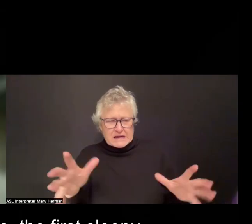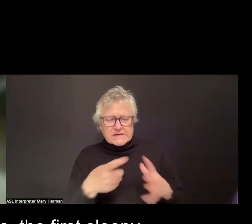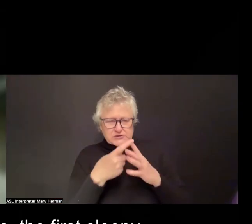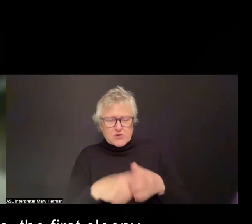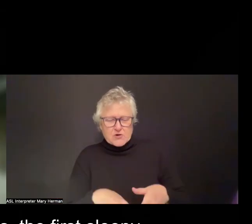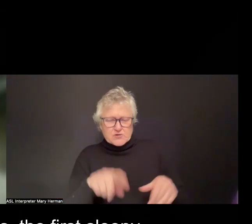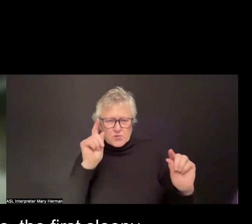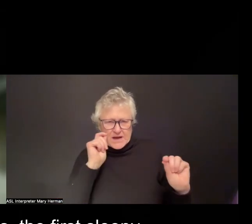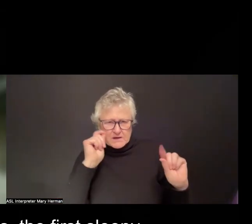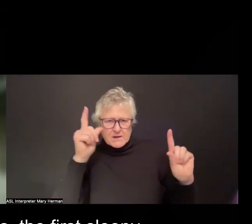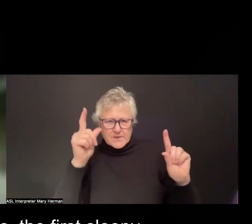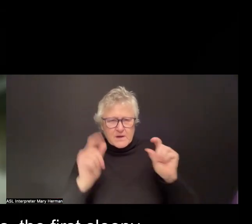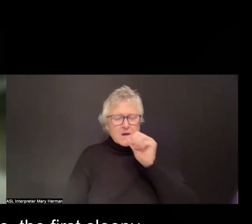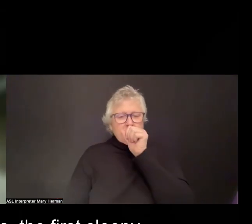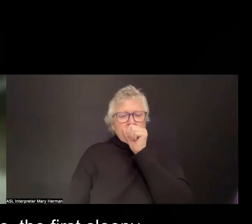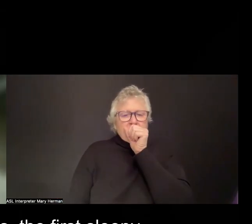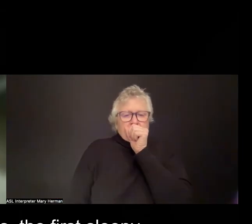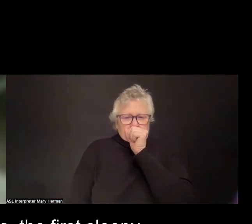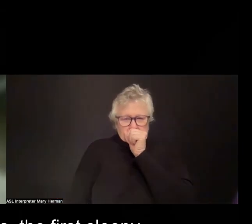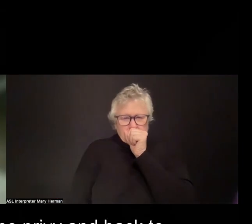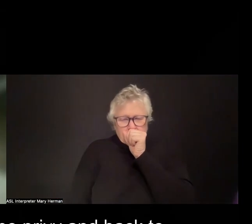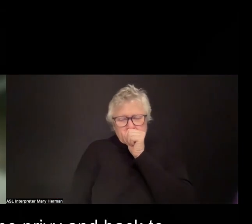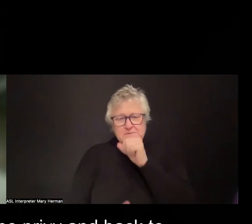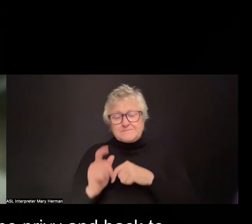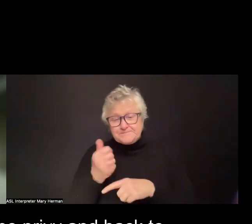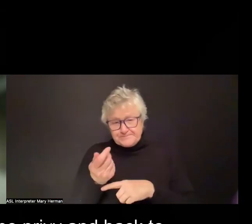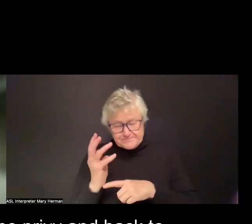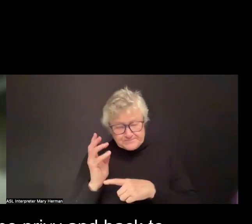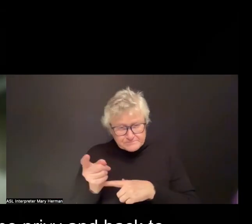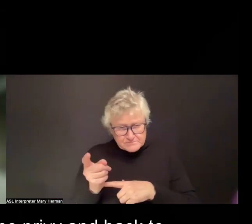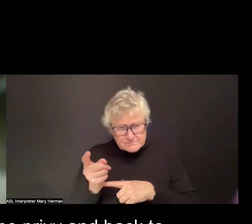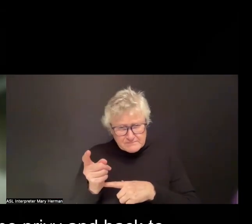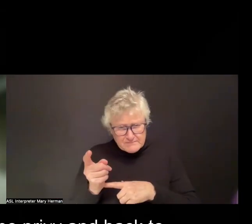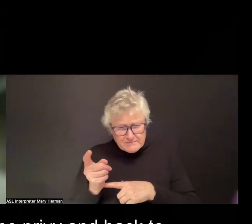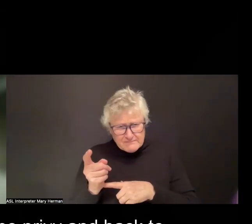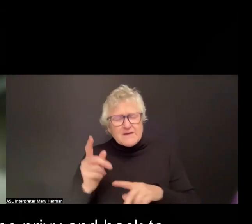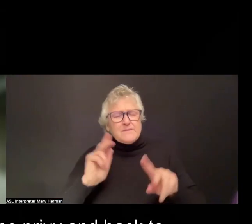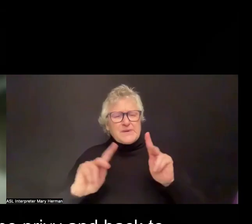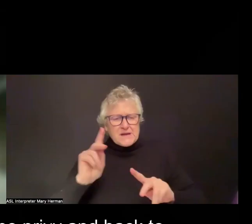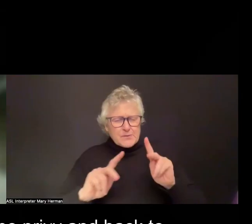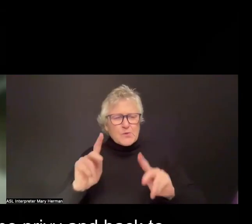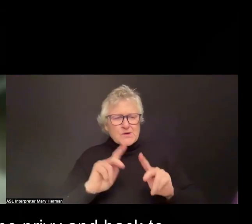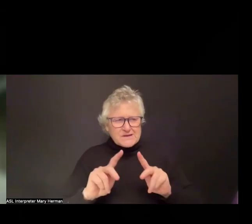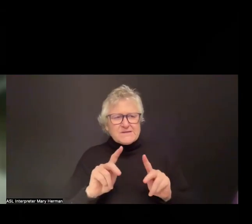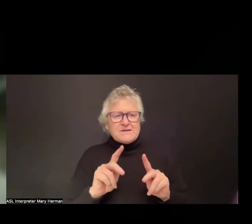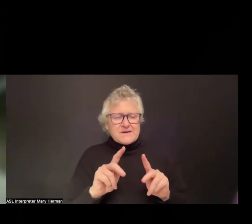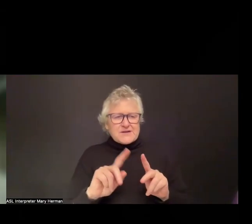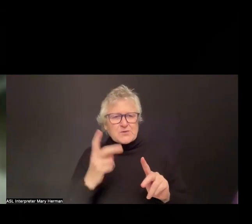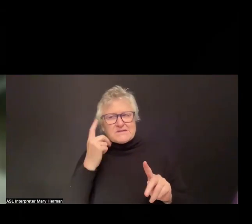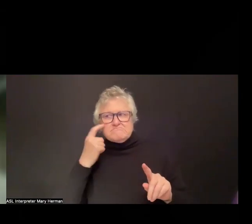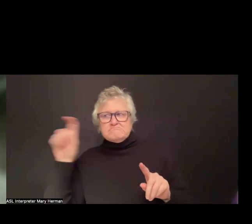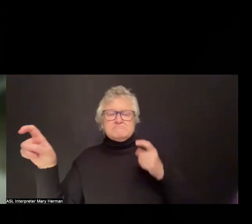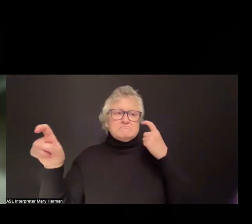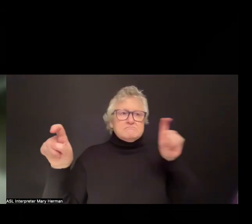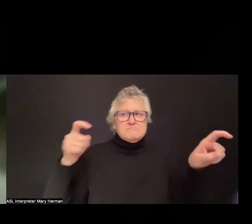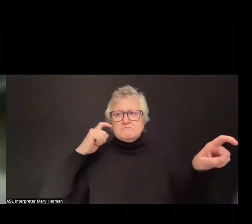a few minutes, the first sleepy servants, apprentices, and fishwives would pad out to the privy and back to the kitchen and stoke up banked embers and set things to